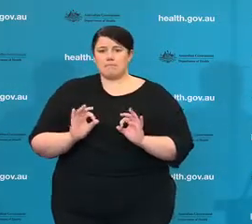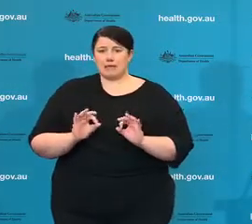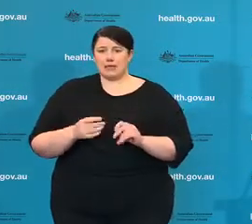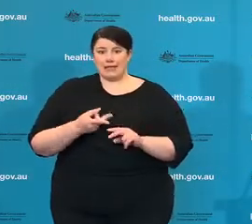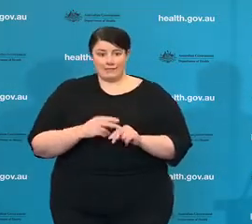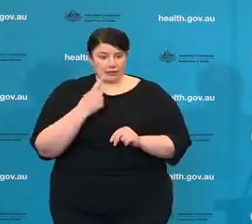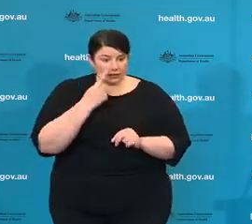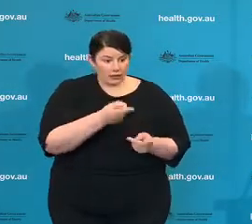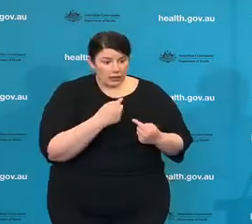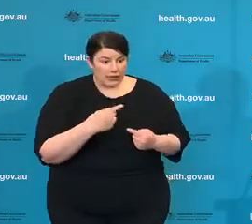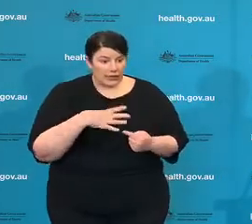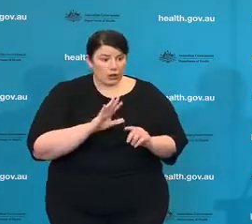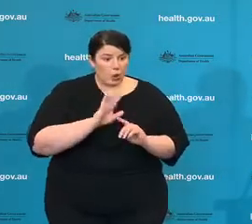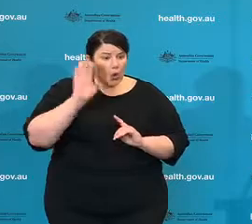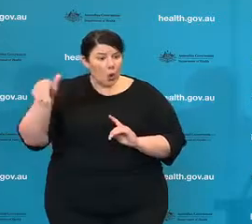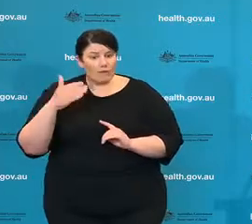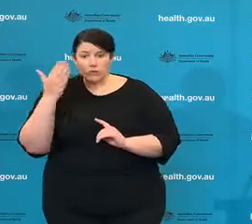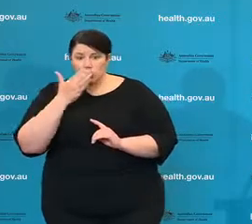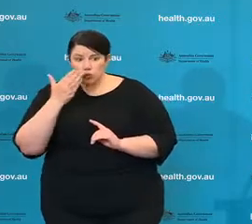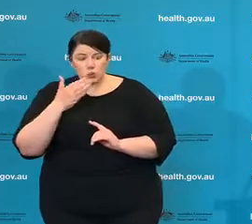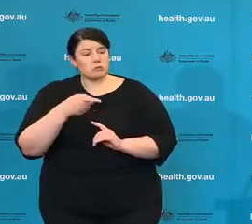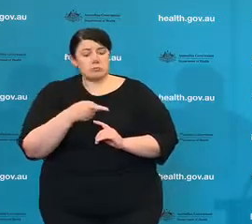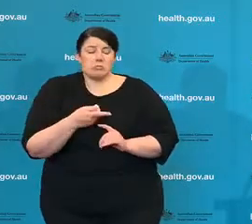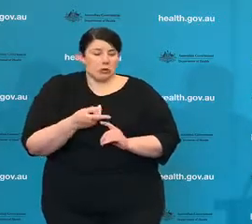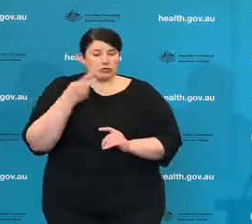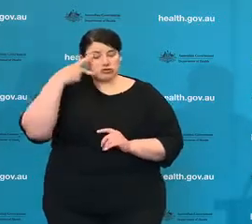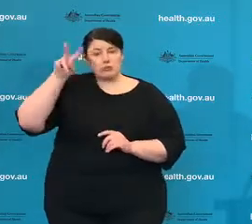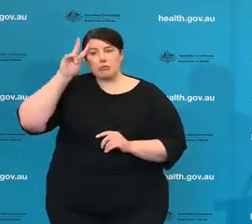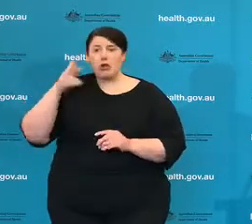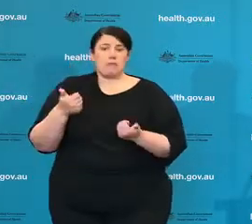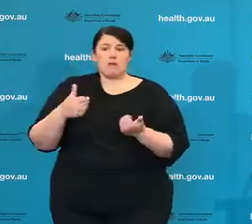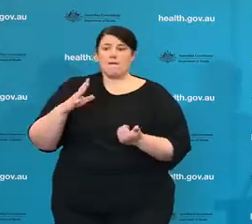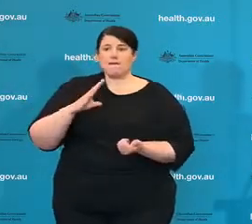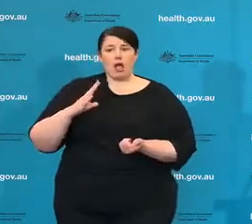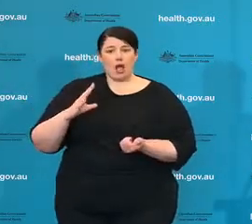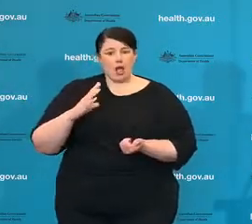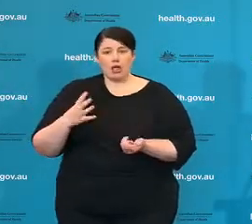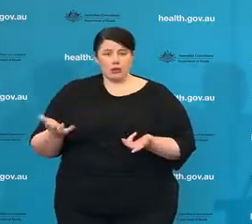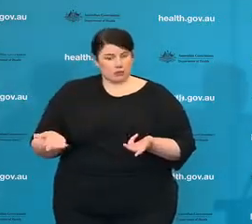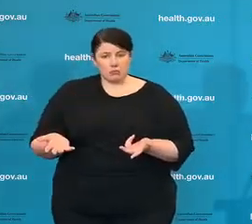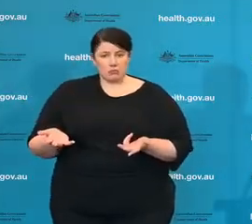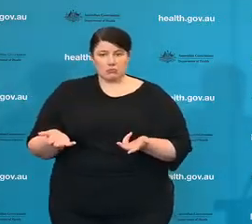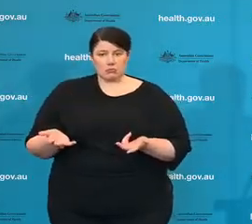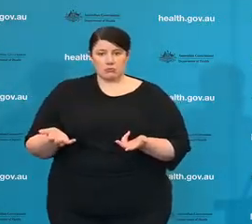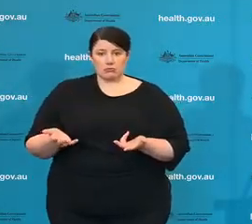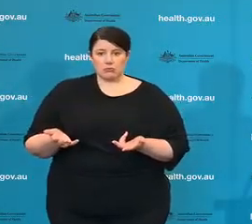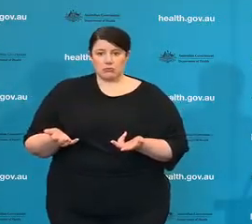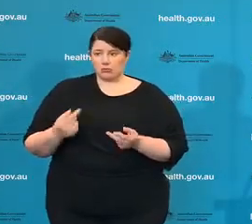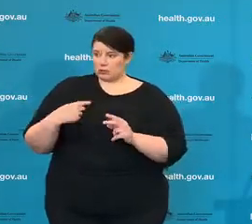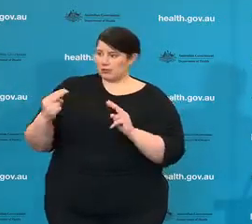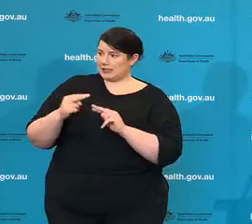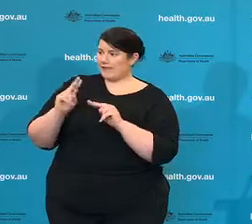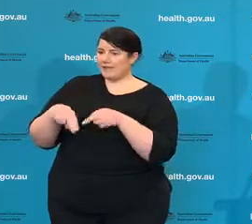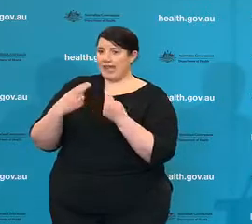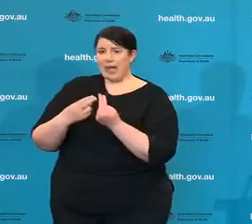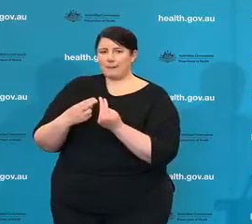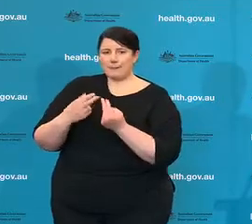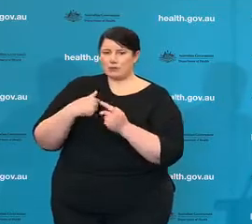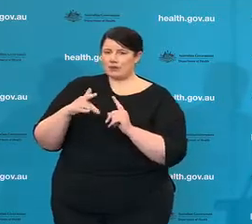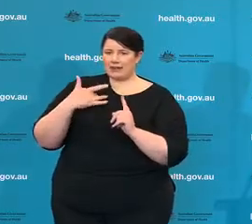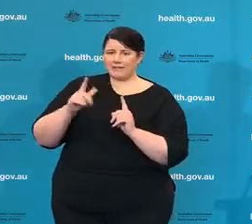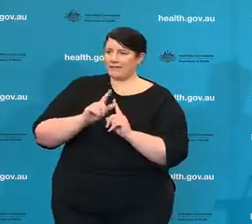for for teenage students in boarding schools wanting to go back and not have to isolate before seeing their families. So,